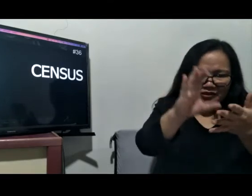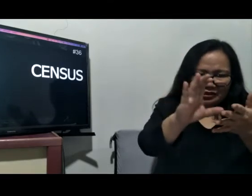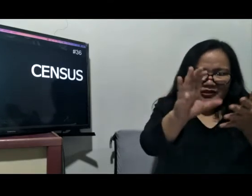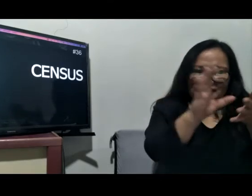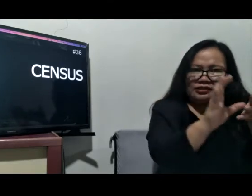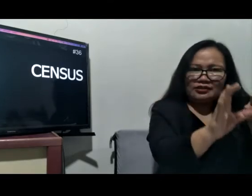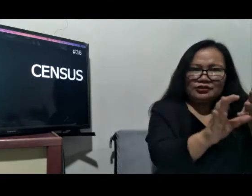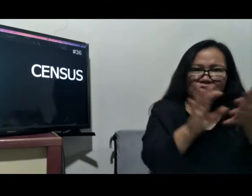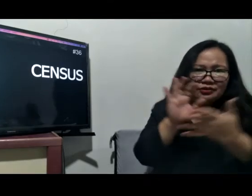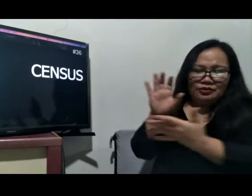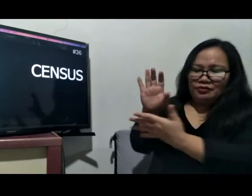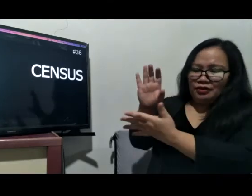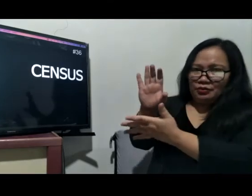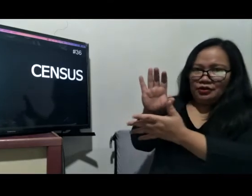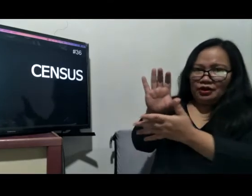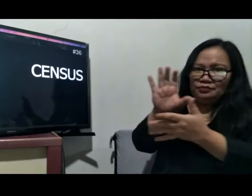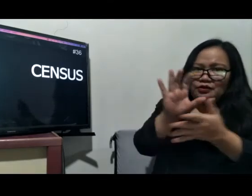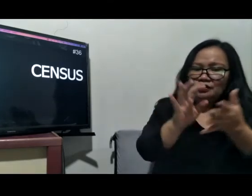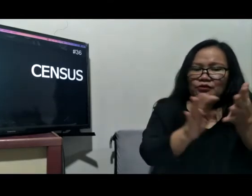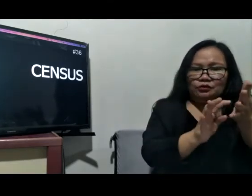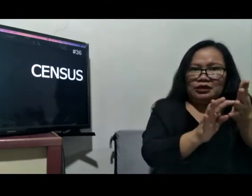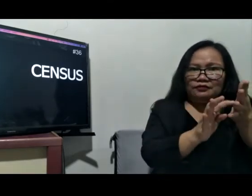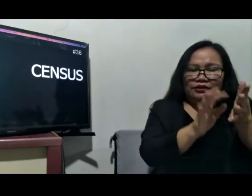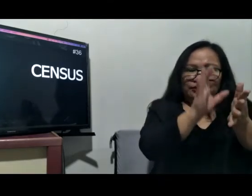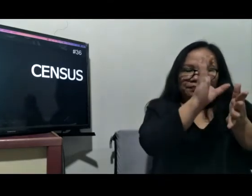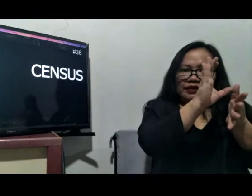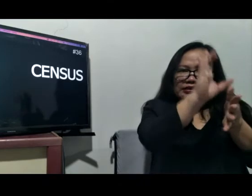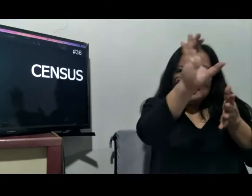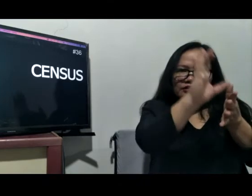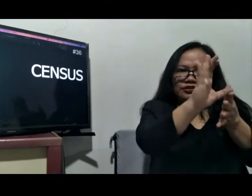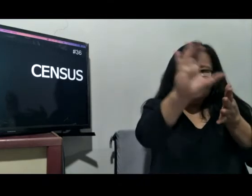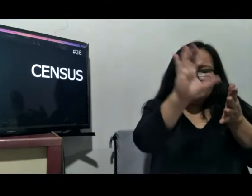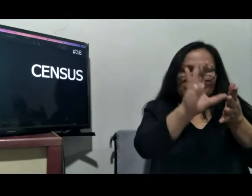census. From thumb to ring finger. Census.